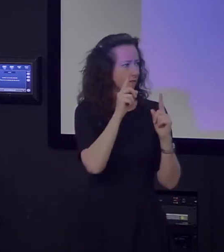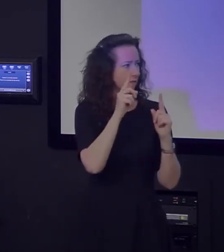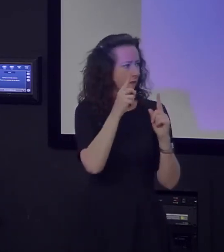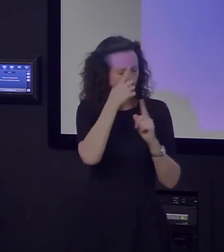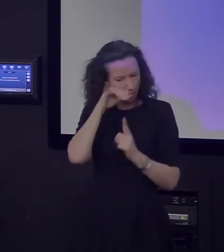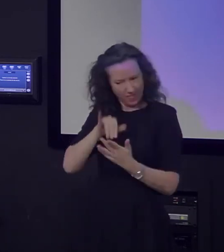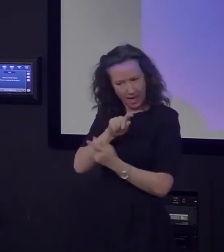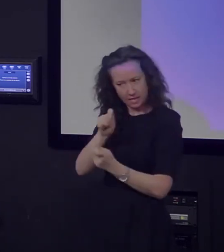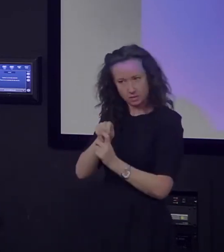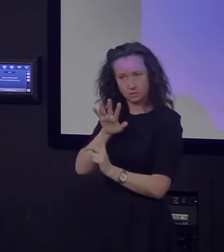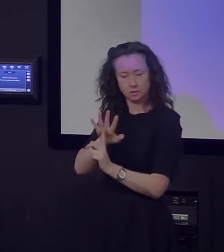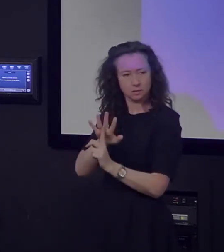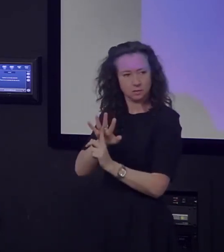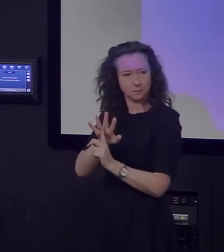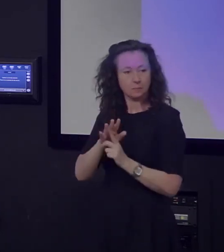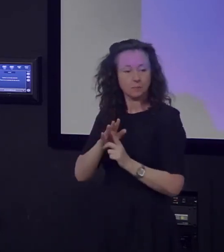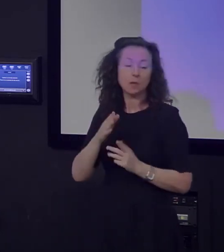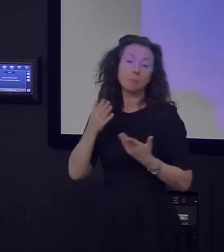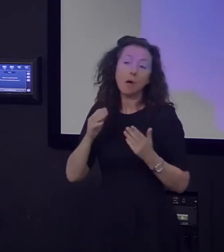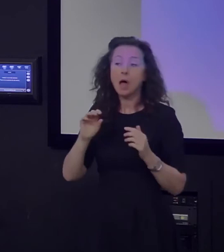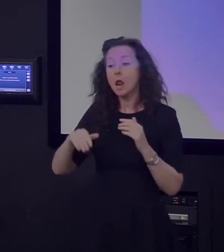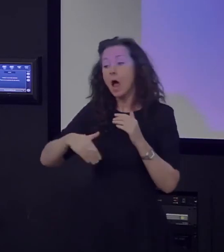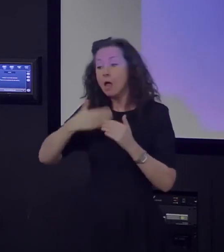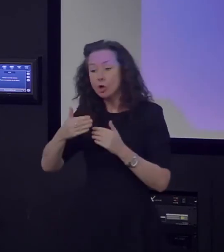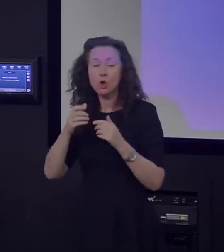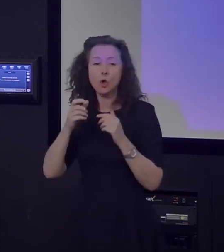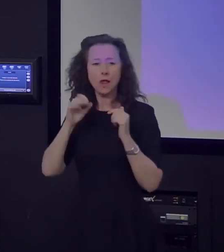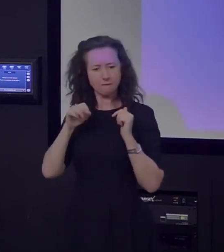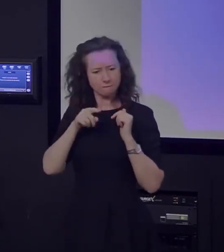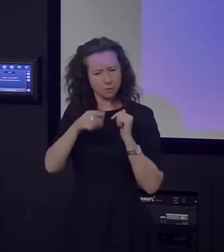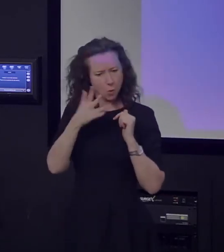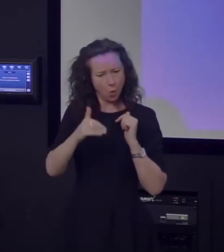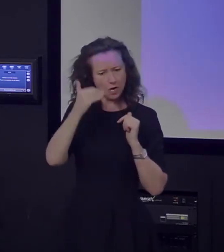pretty good feedback that you've made some kind of mistake,